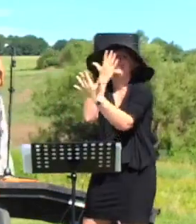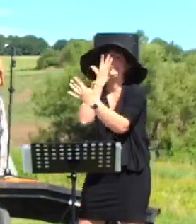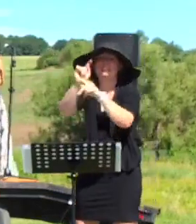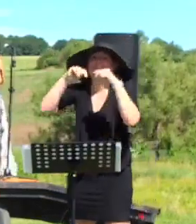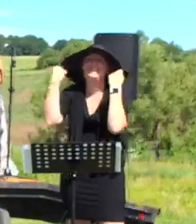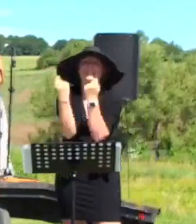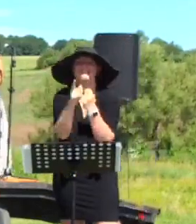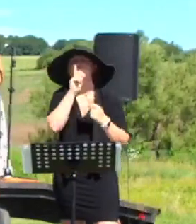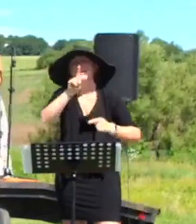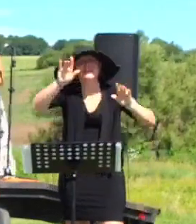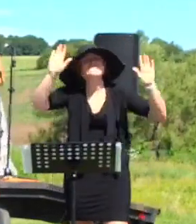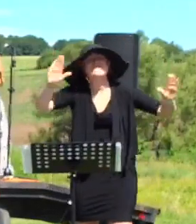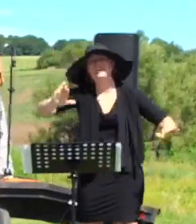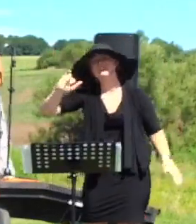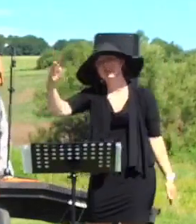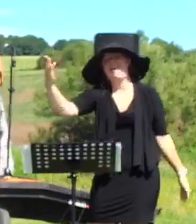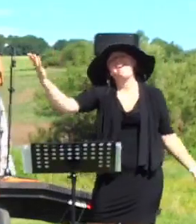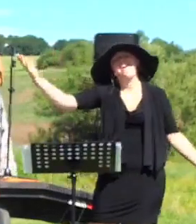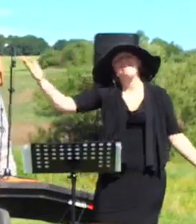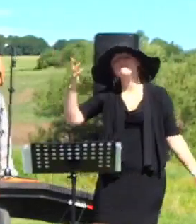They killed it.